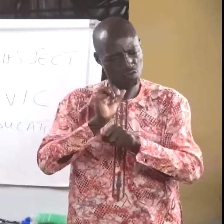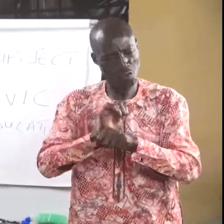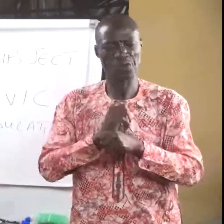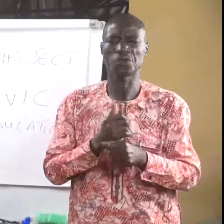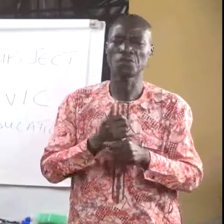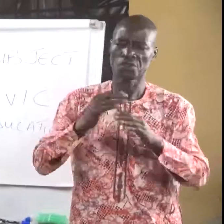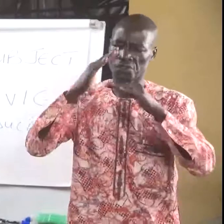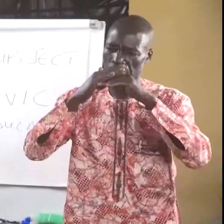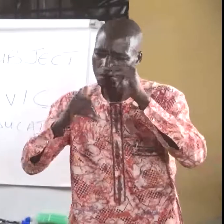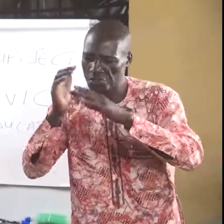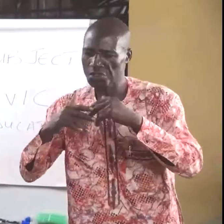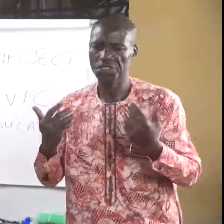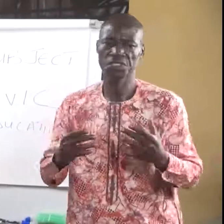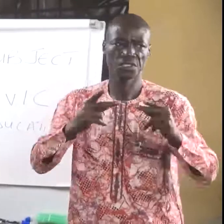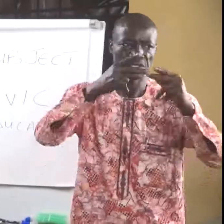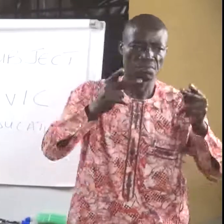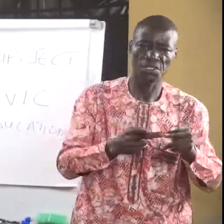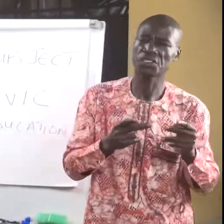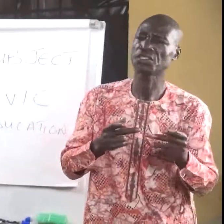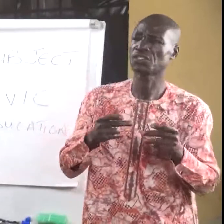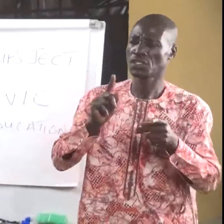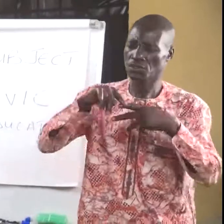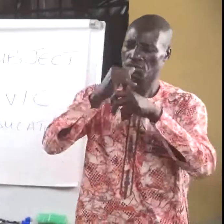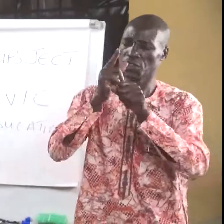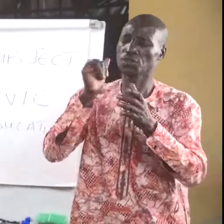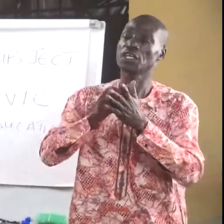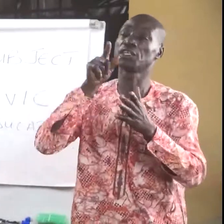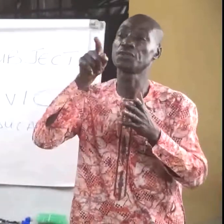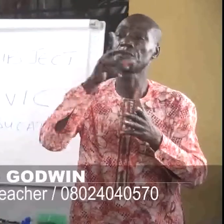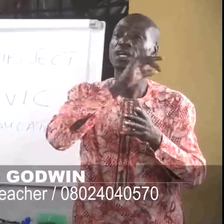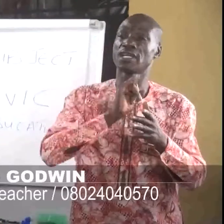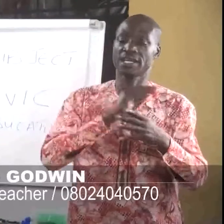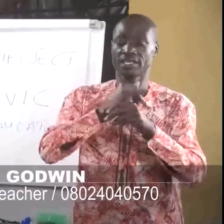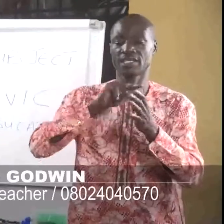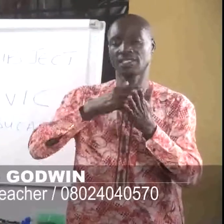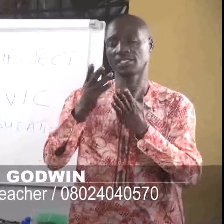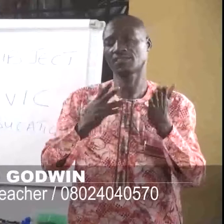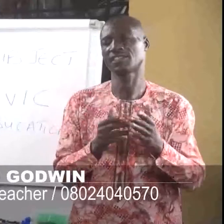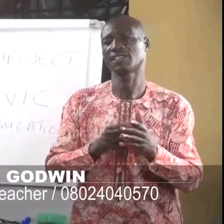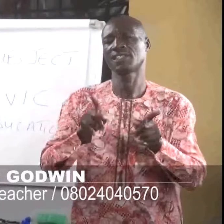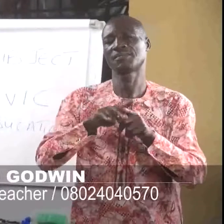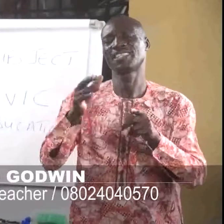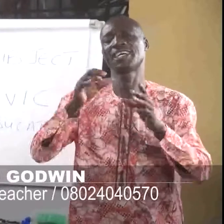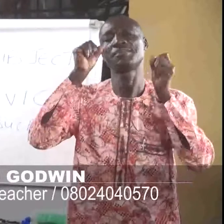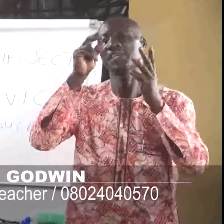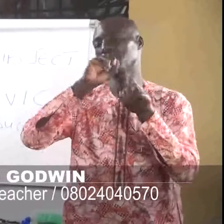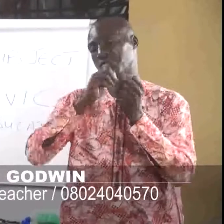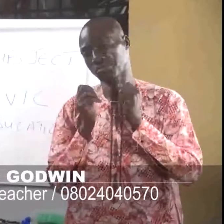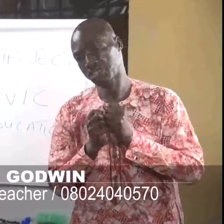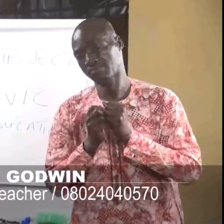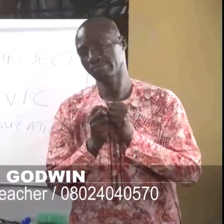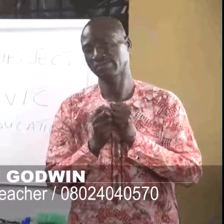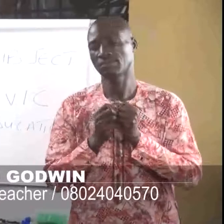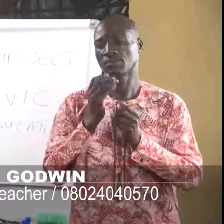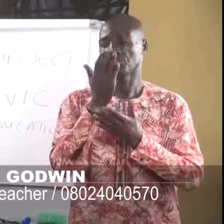place to make sure that you and I get these services, but there is a problem.